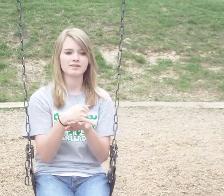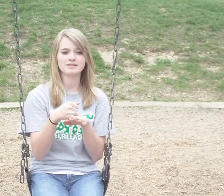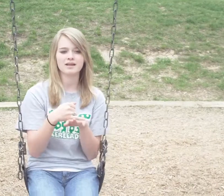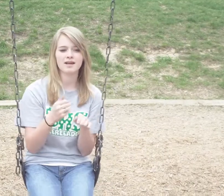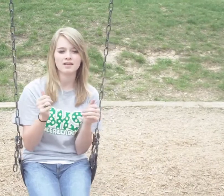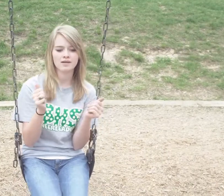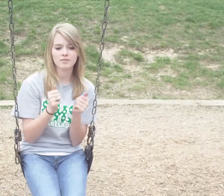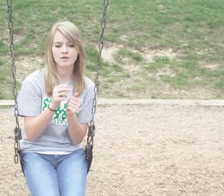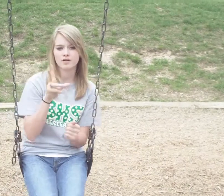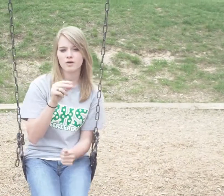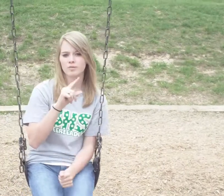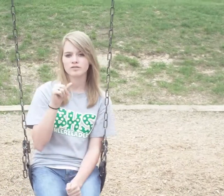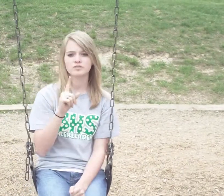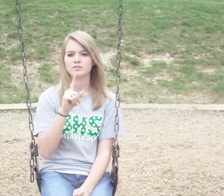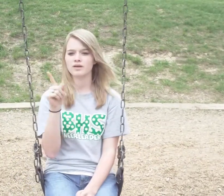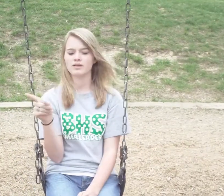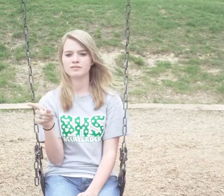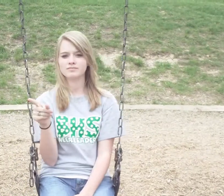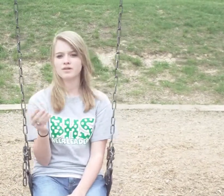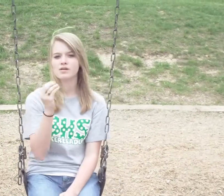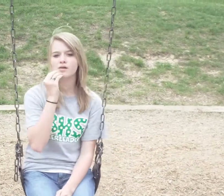this island where nowhere to get